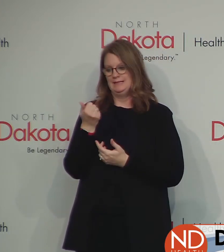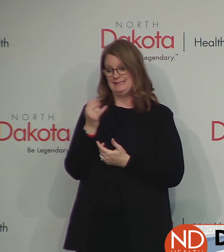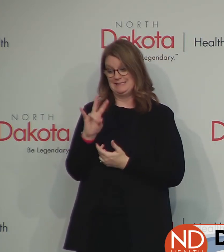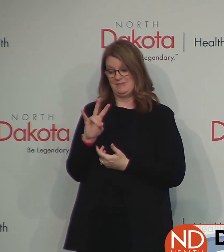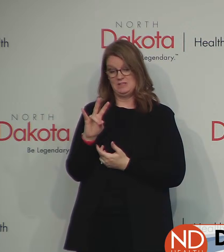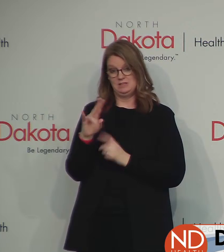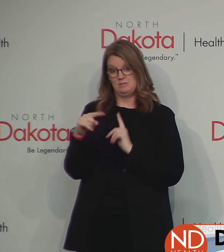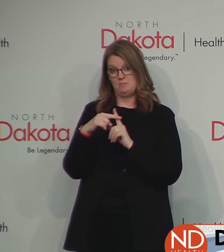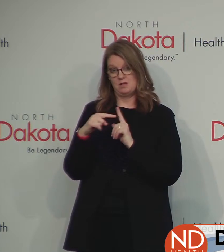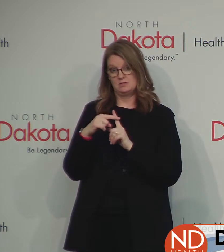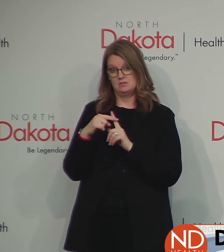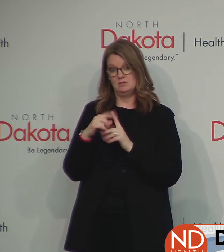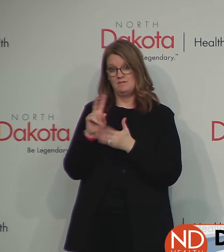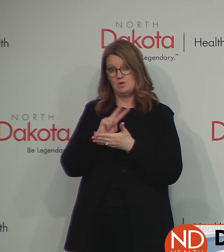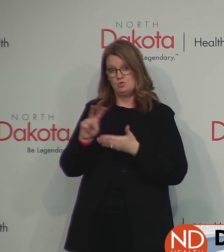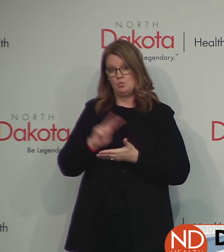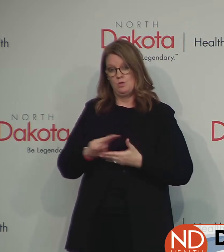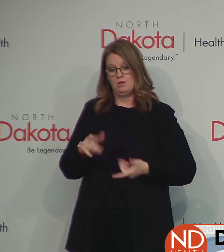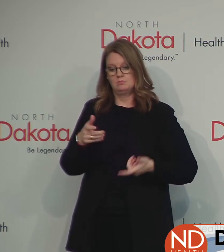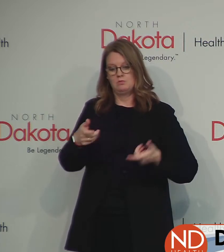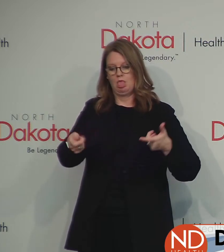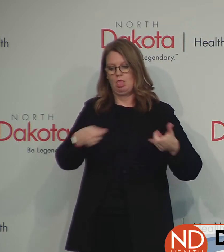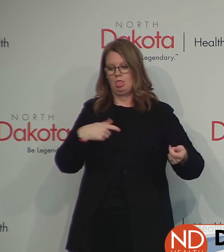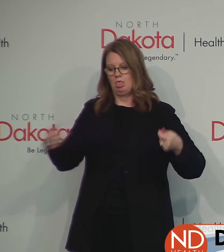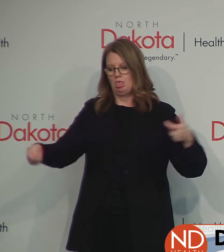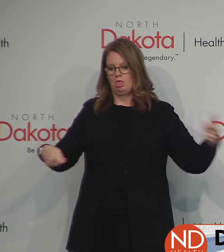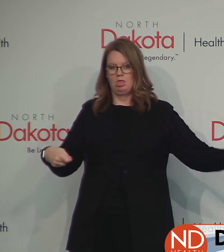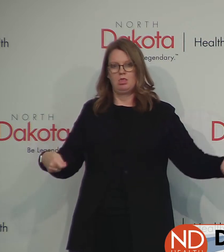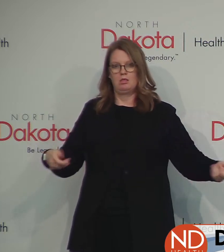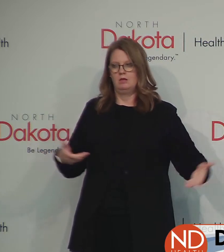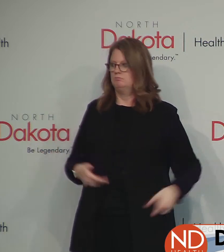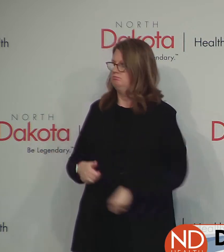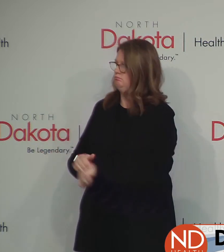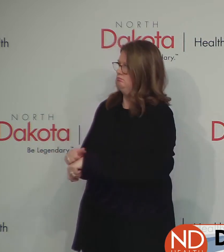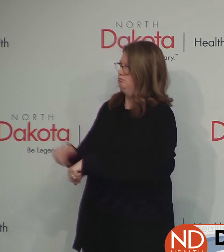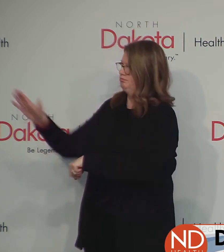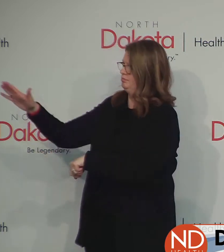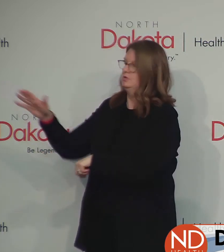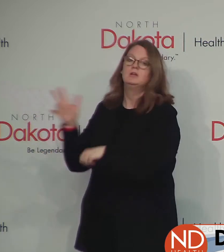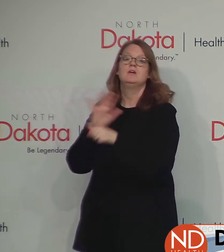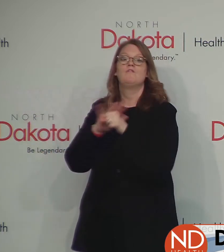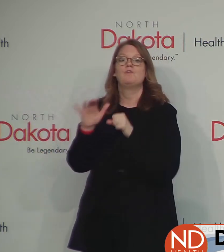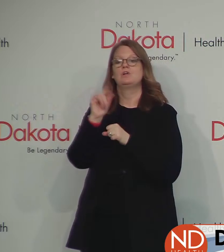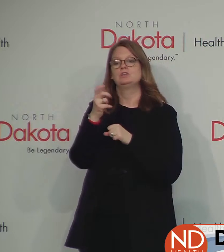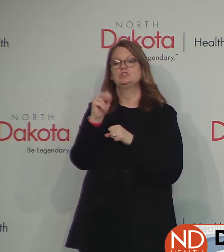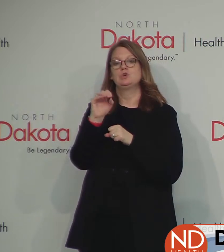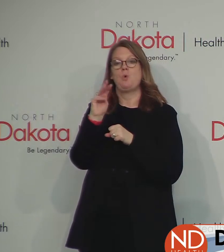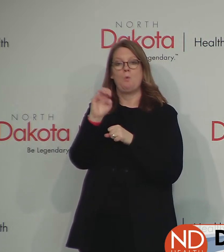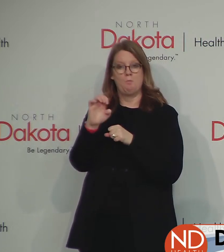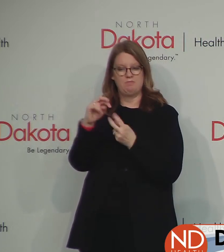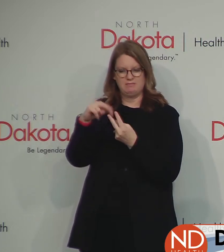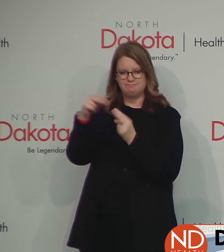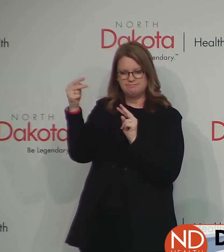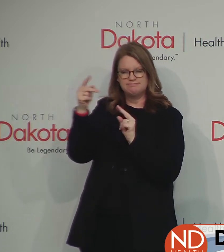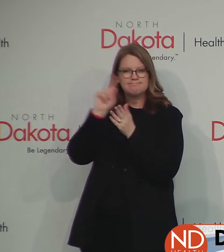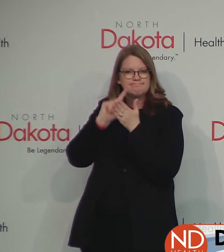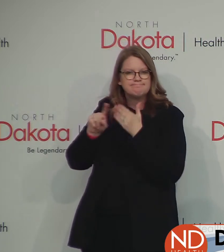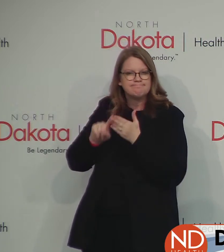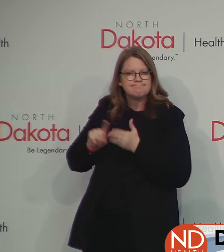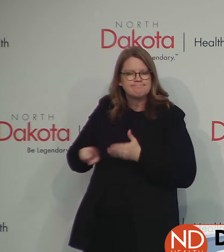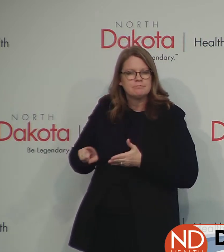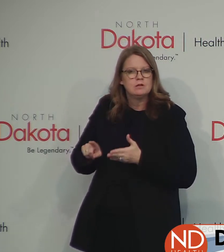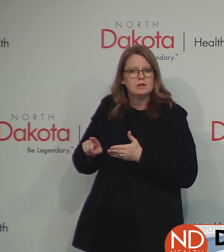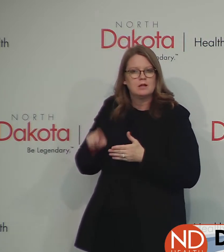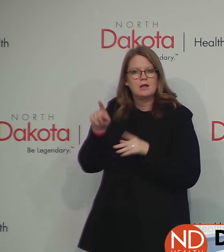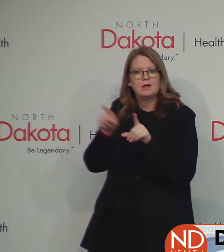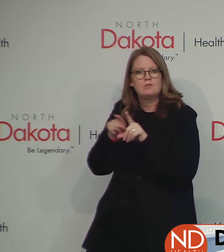our positives every 2 weeks to them. This helps promote whole genome sequencing on a national level and also helps supplement the amount